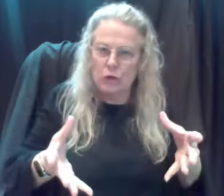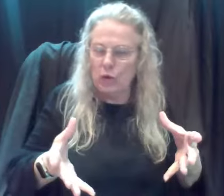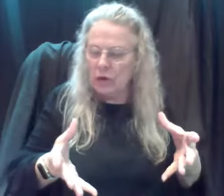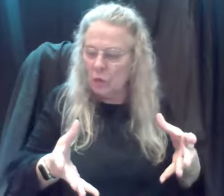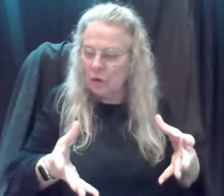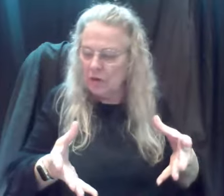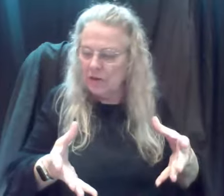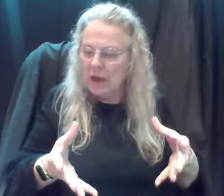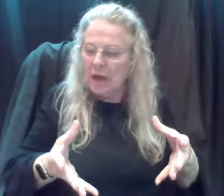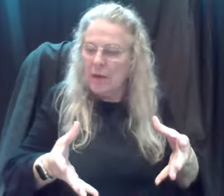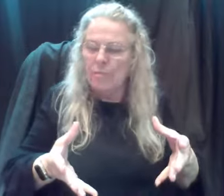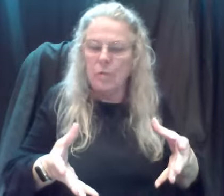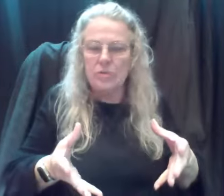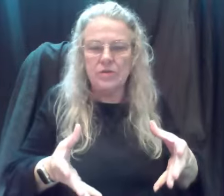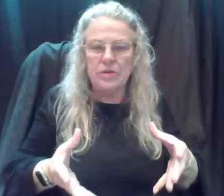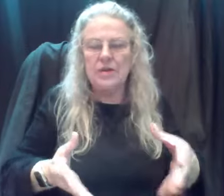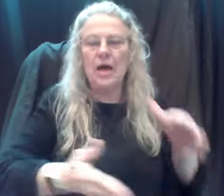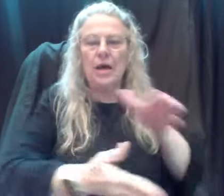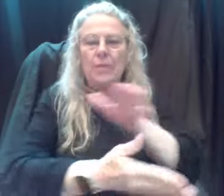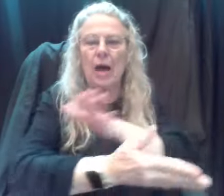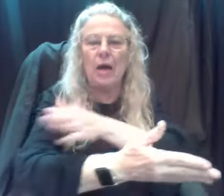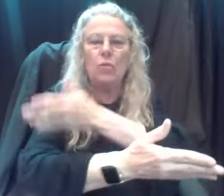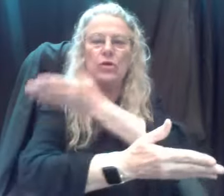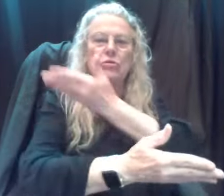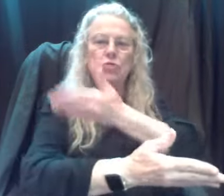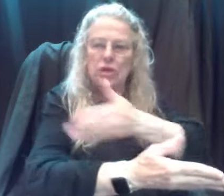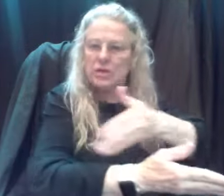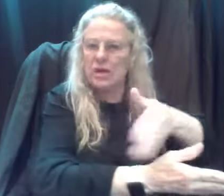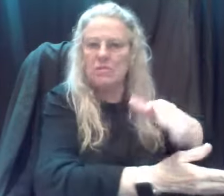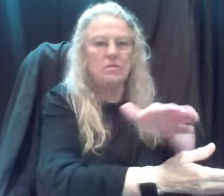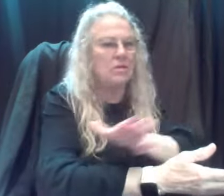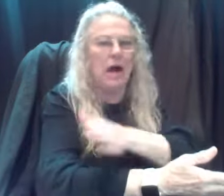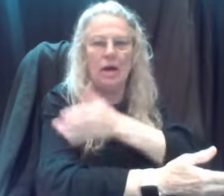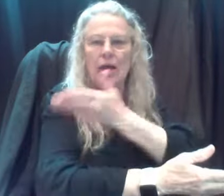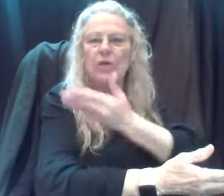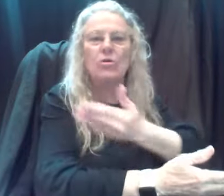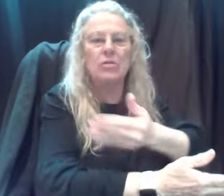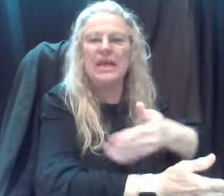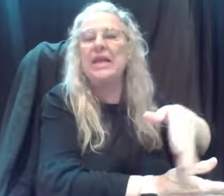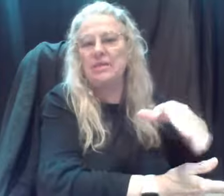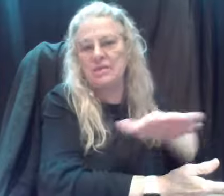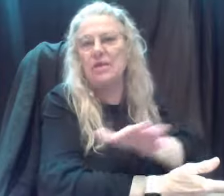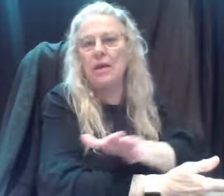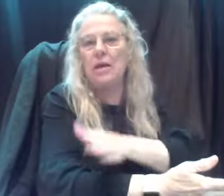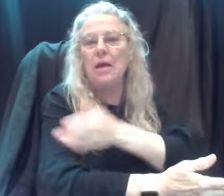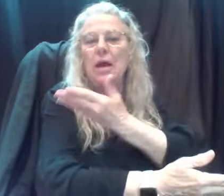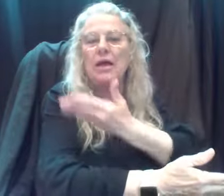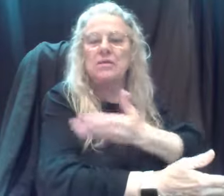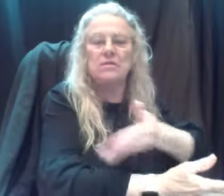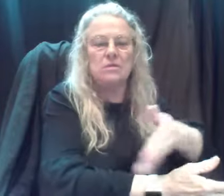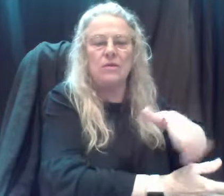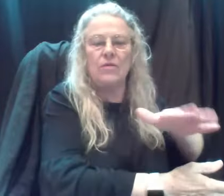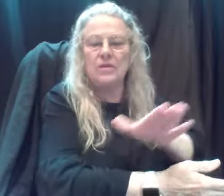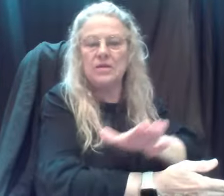the words. Most of the time, I would do just like your leading singing. It's the sign